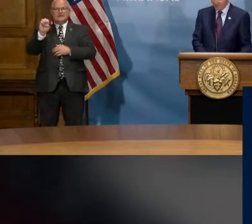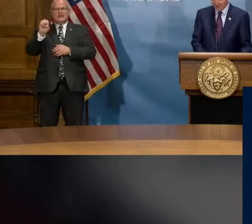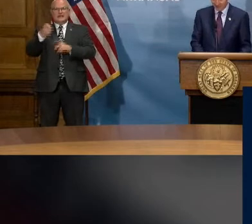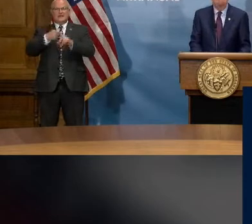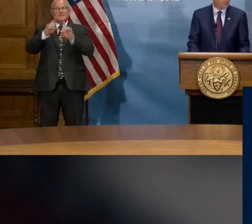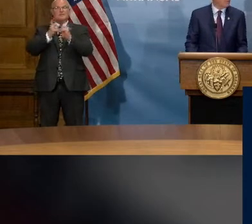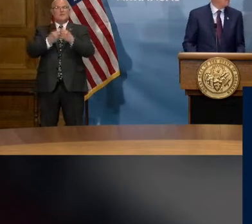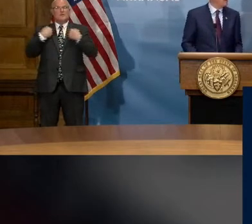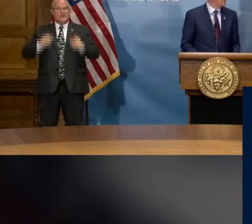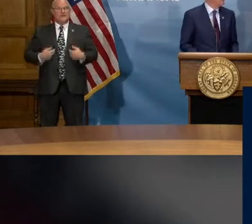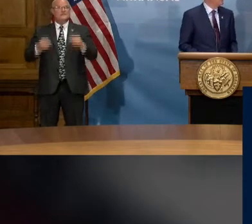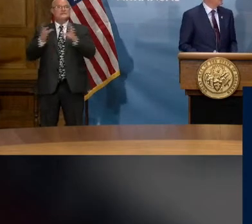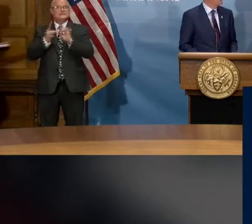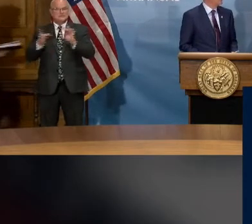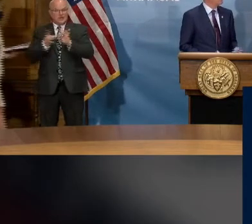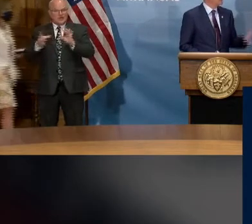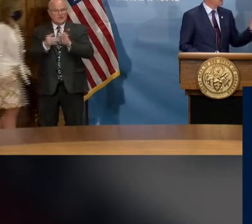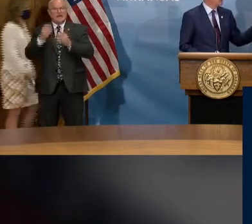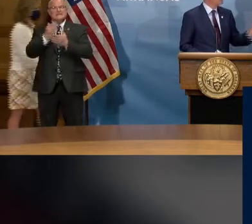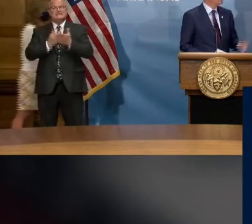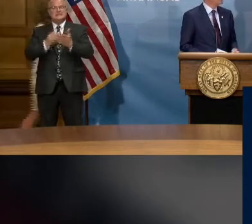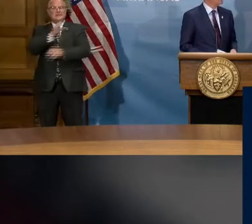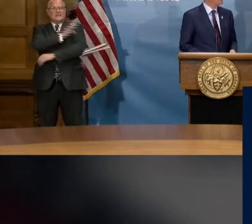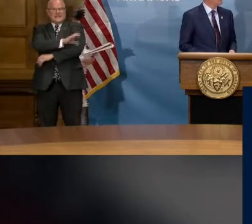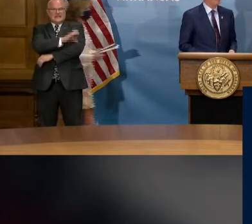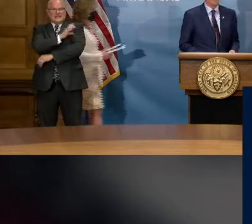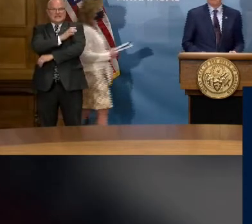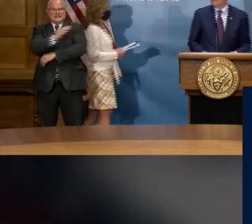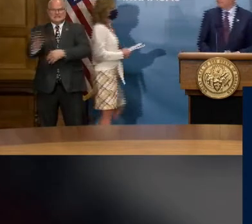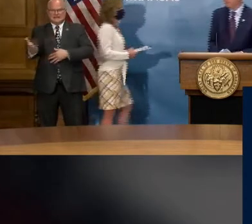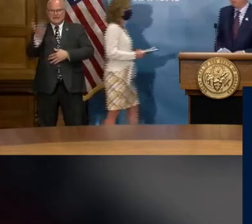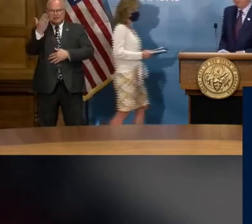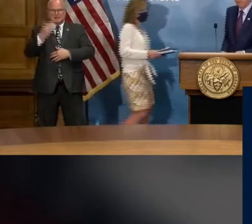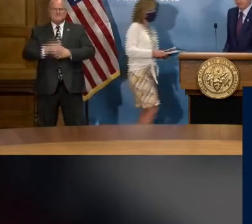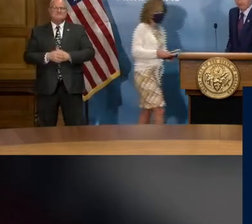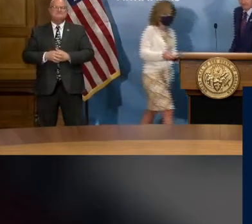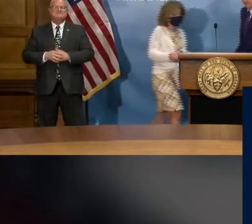Health to talk about some of the clinics that are ahead.